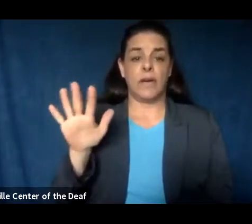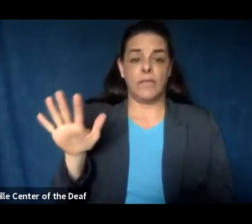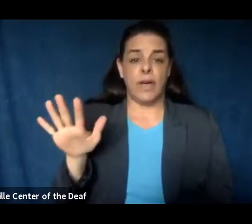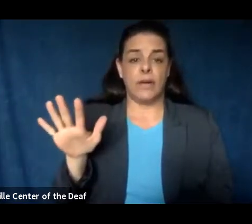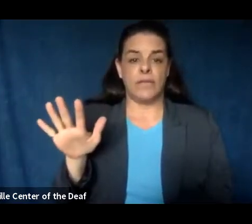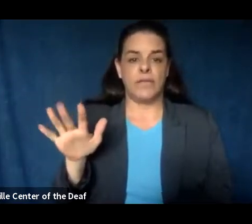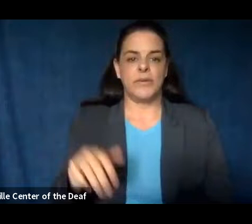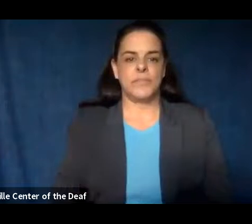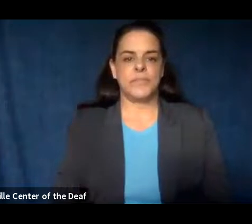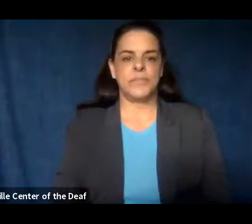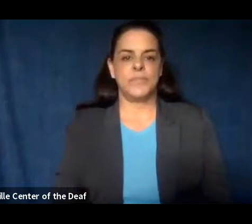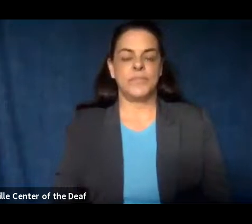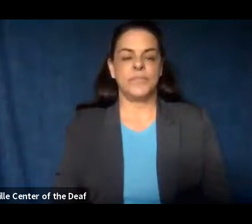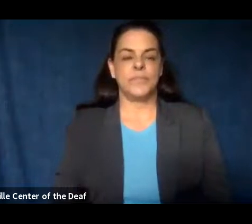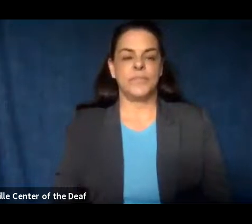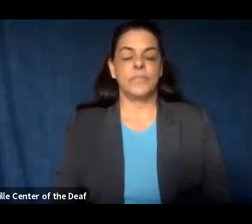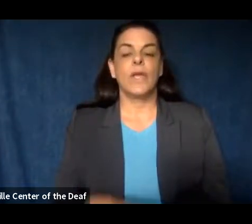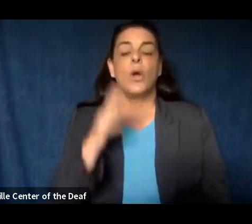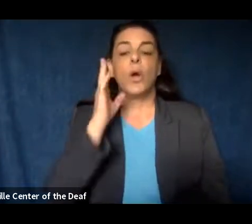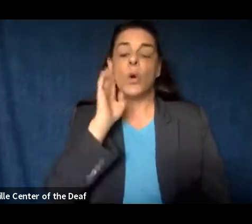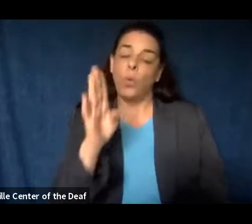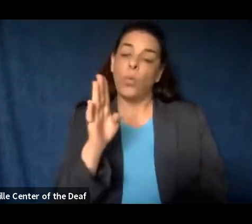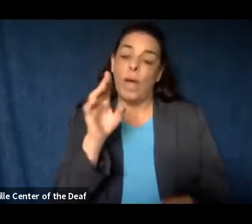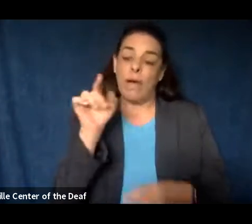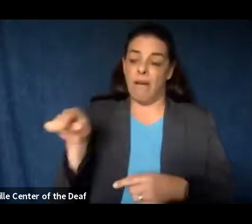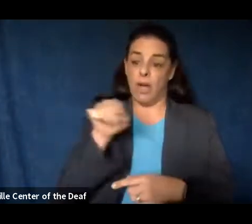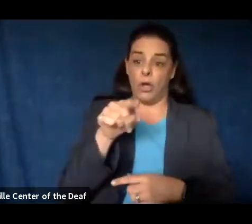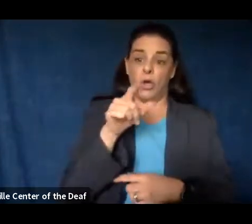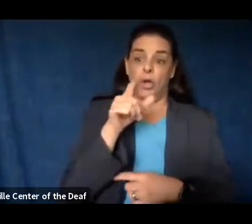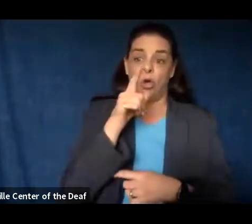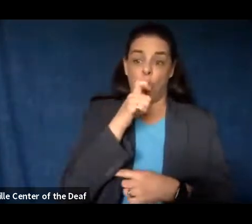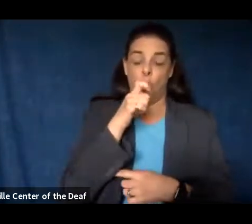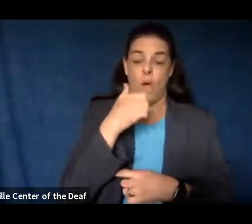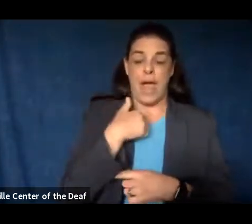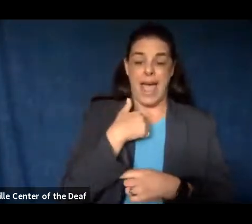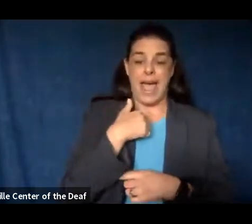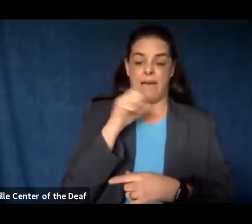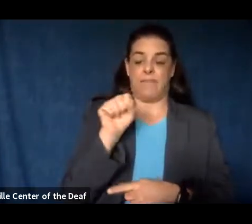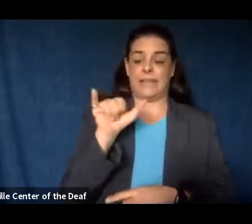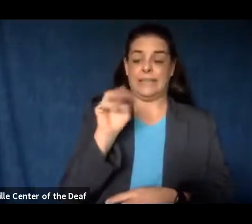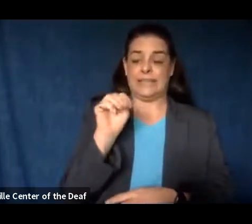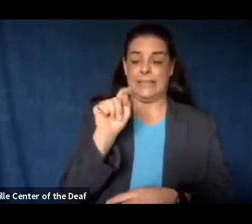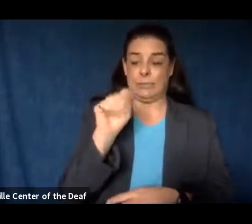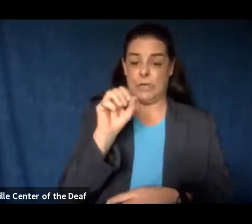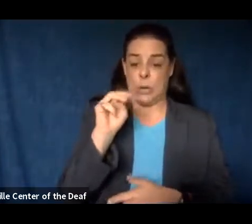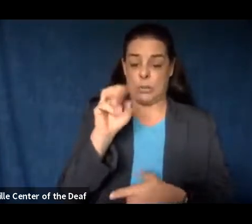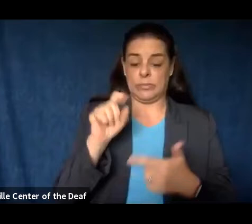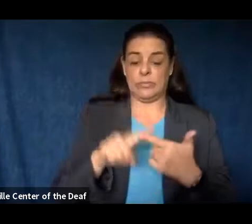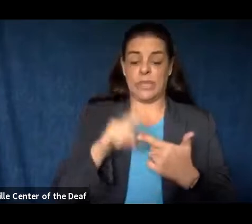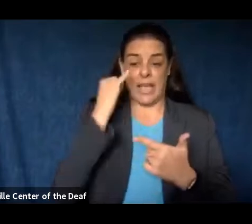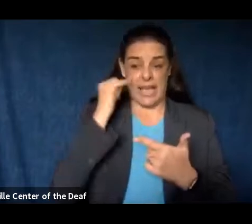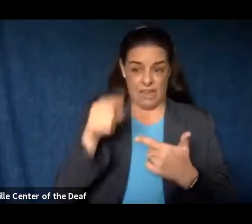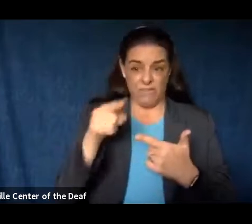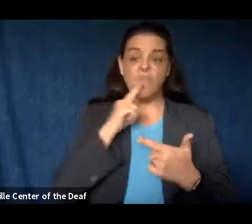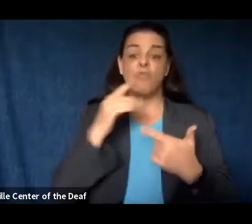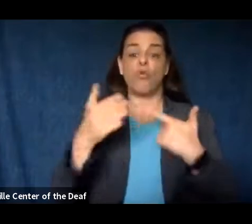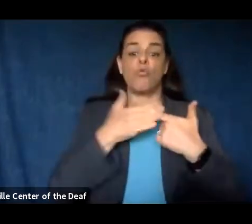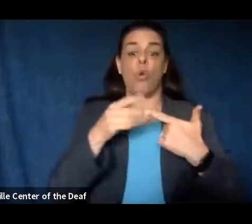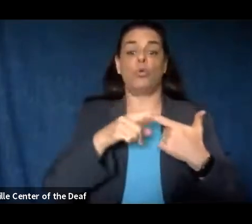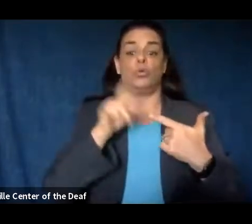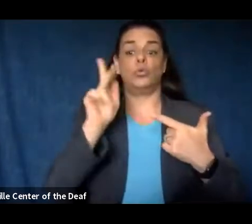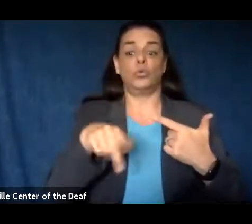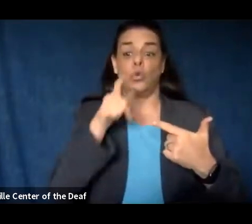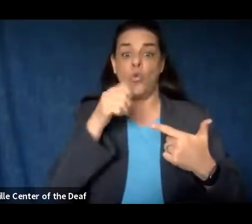865-215-5555. Priority will be given to those with COVID-19 symptoms, close contacts of confirmed cases,